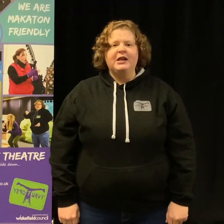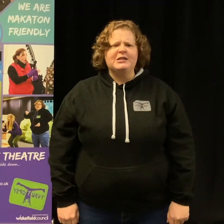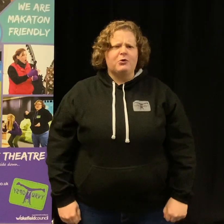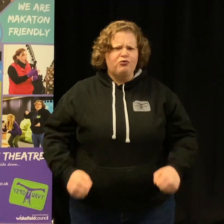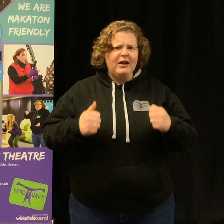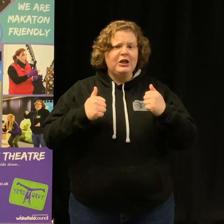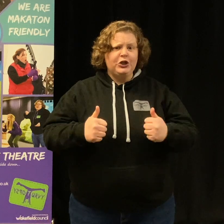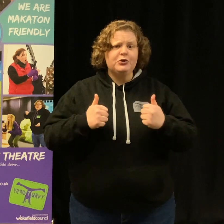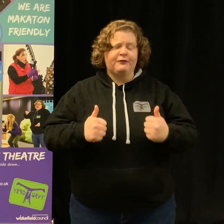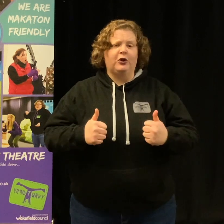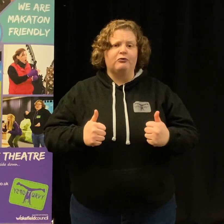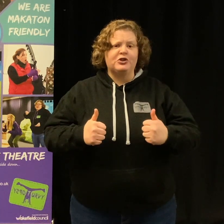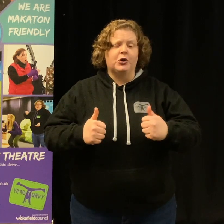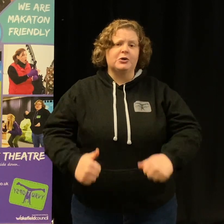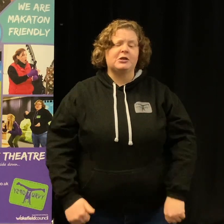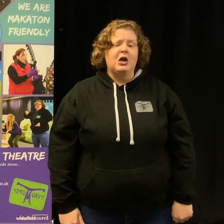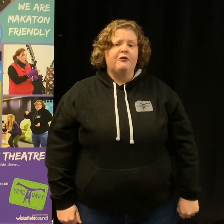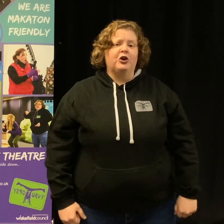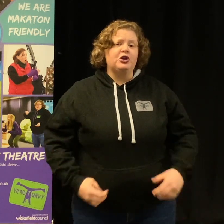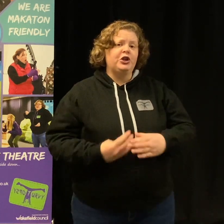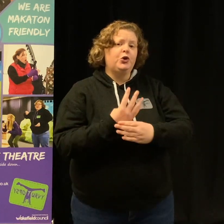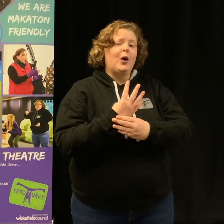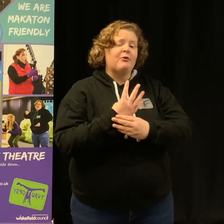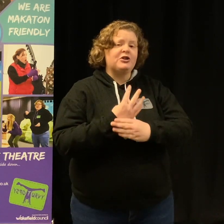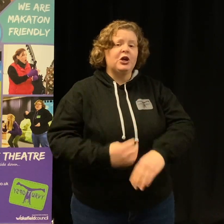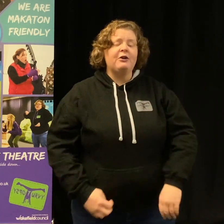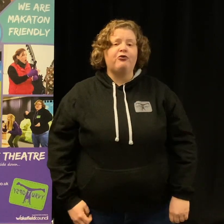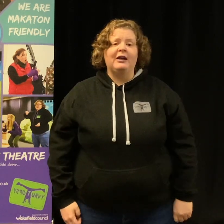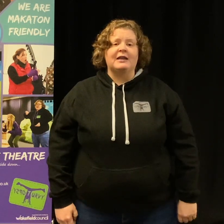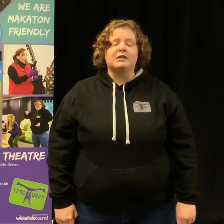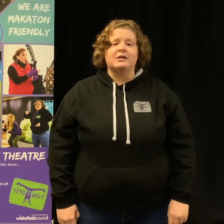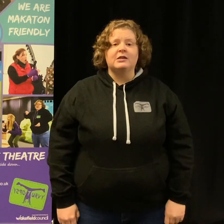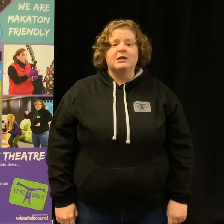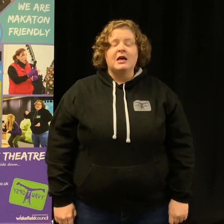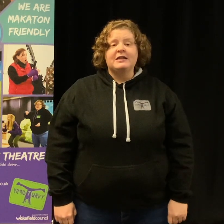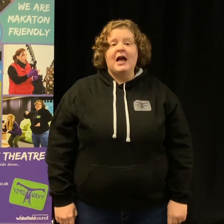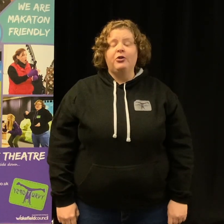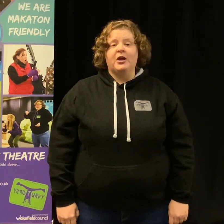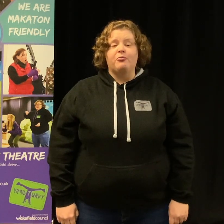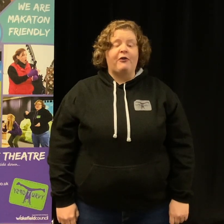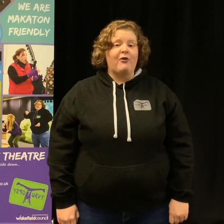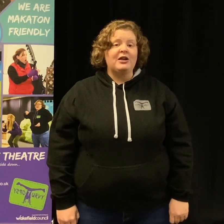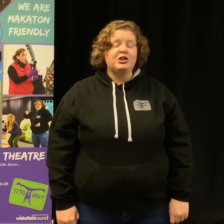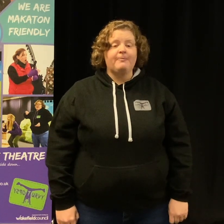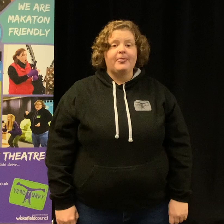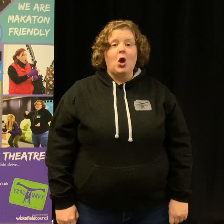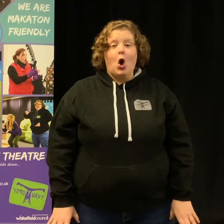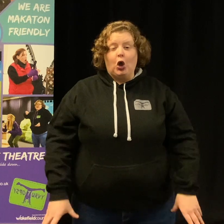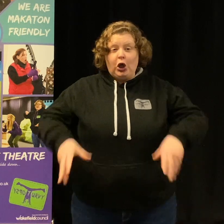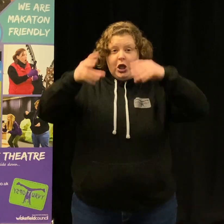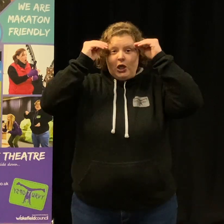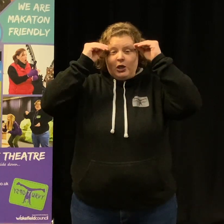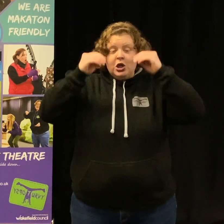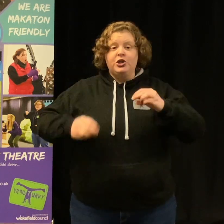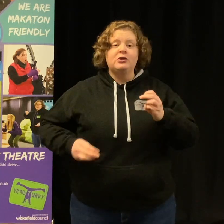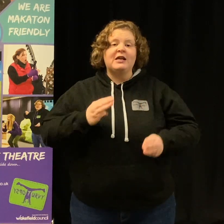These are a really useful resource for new and returning freelancers to help them refresh or learn new